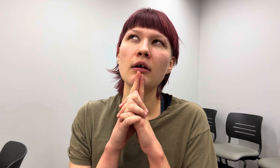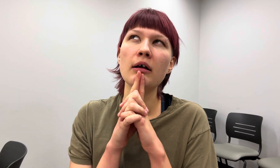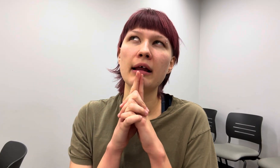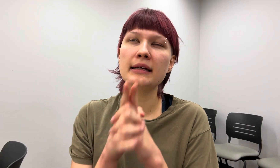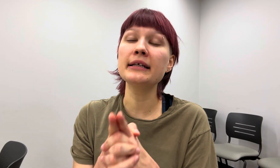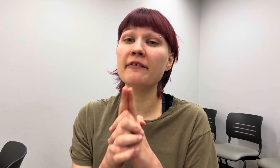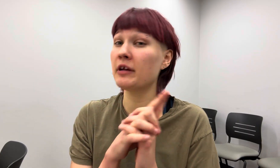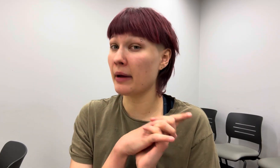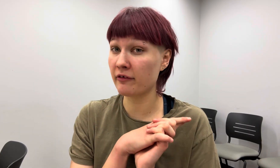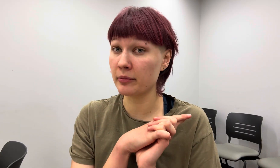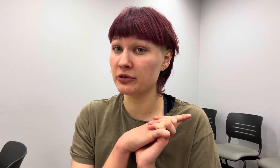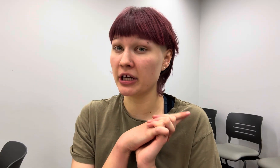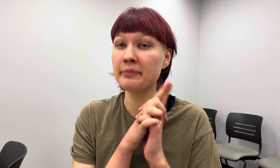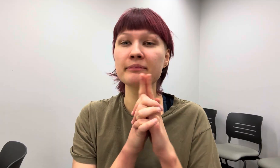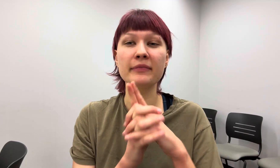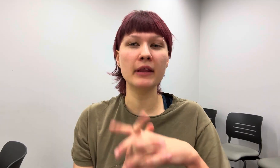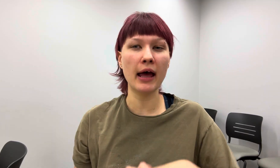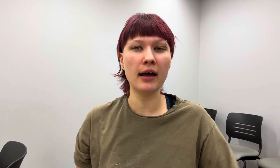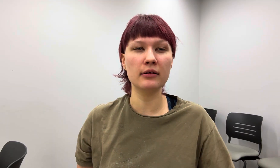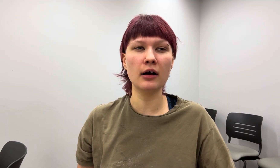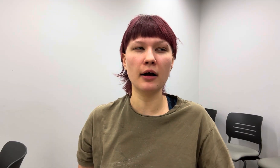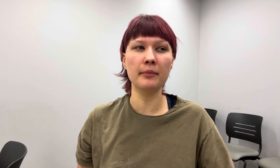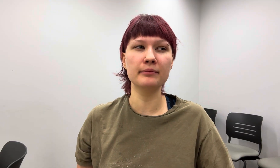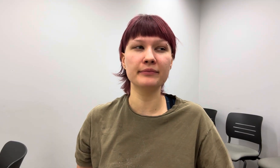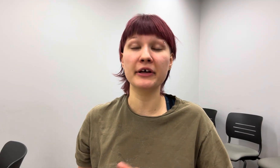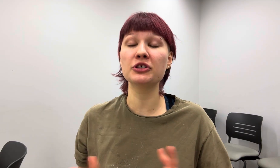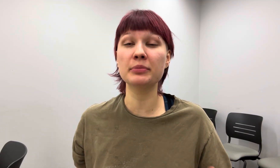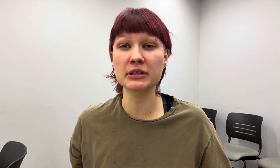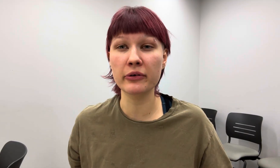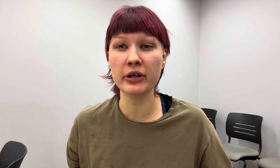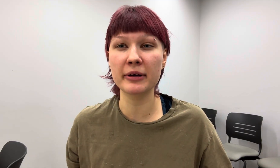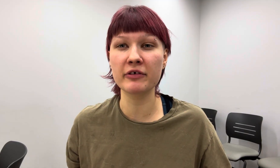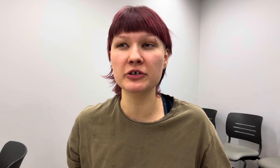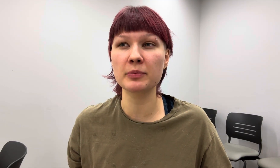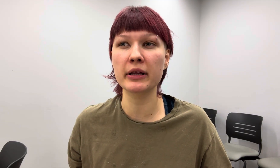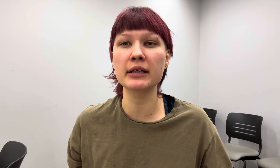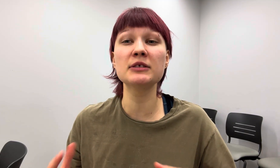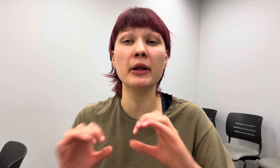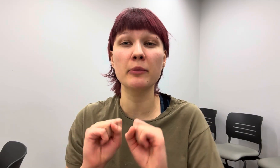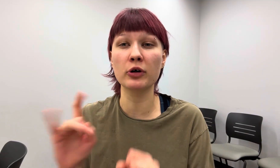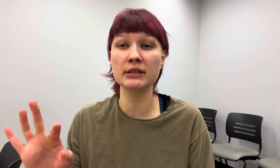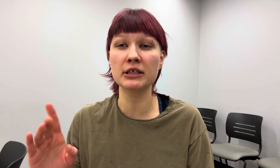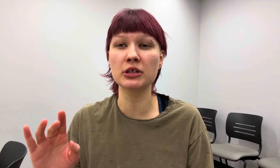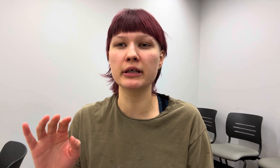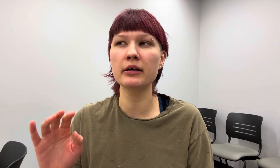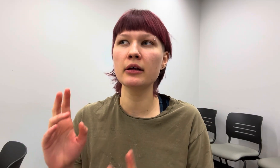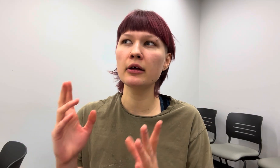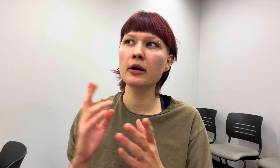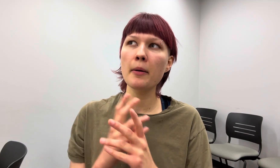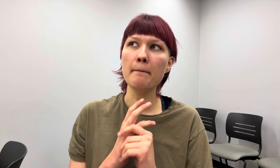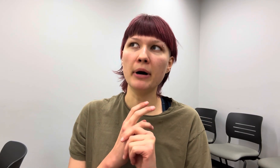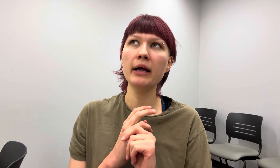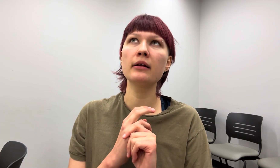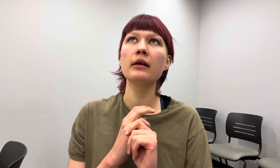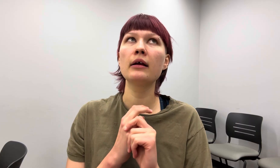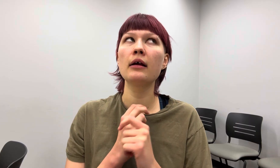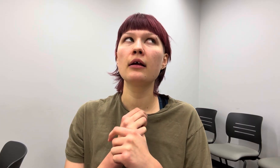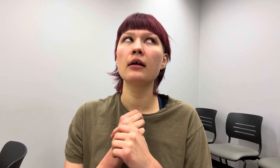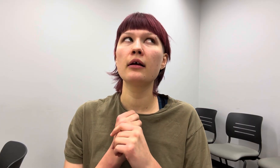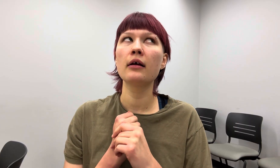and I did get feedback from you, Jen, that I should be slowing down my finger spelling and spelling more intentionally. But